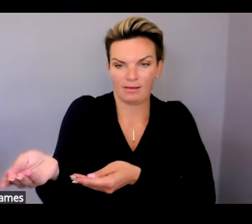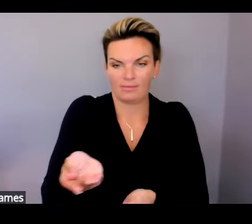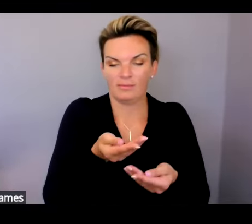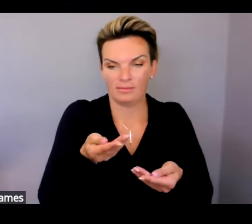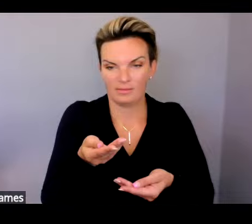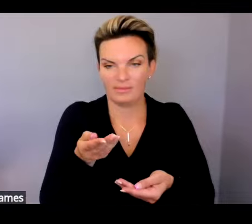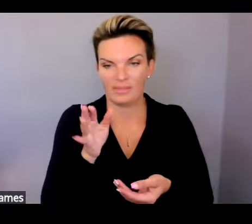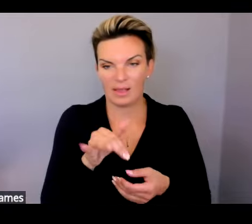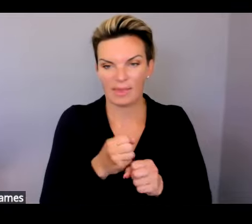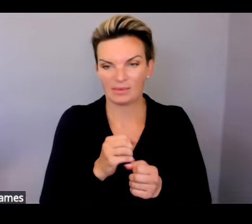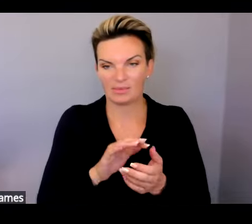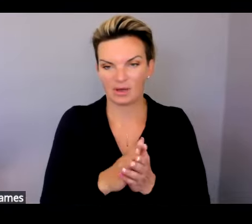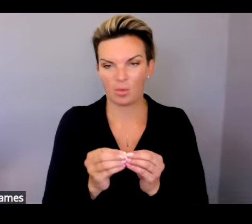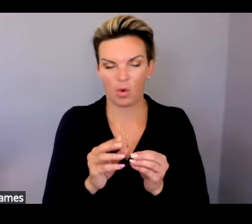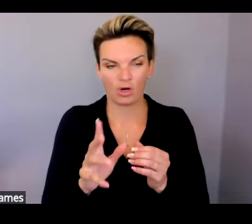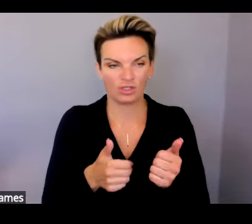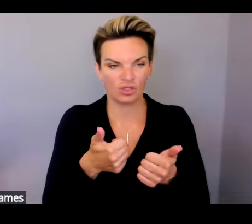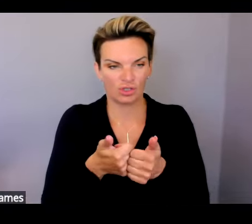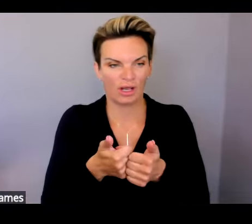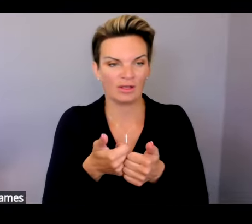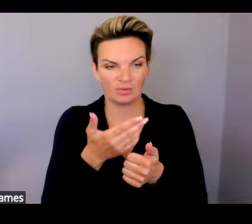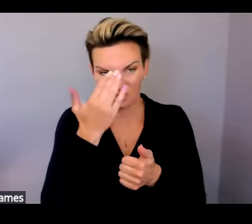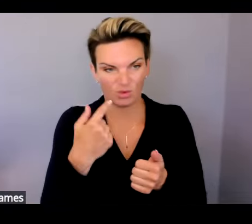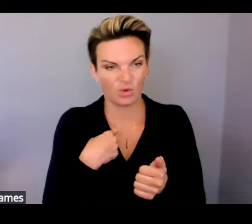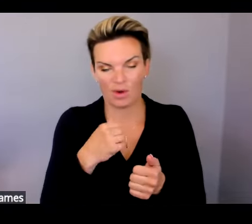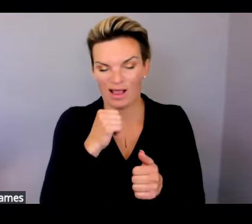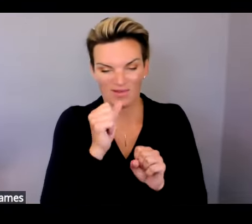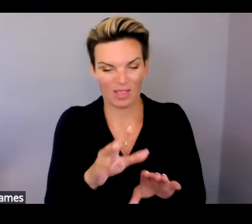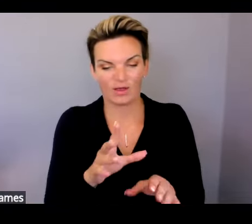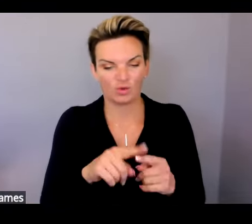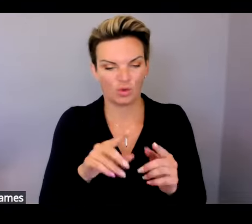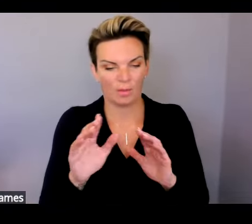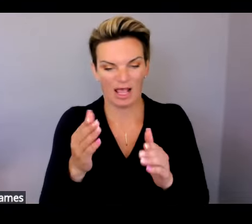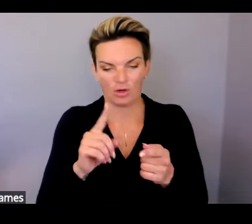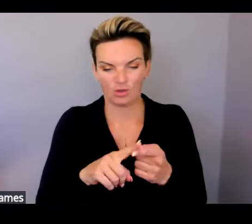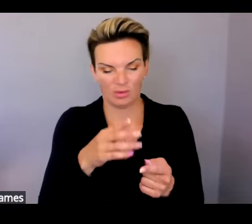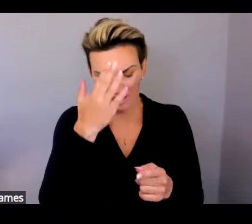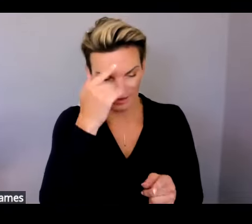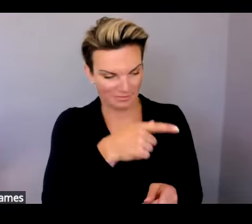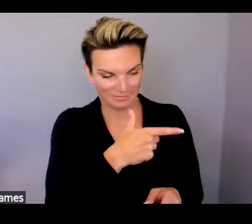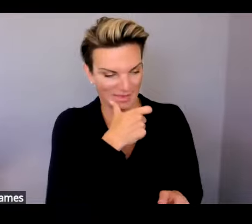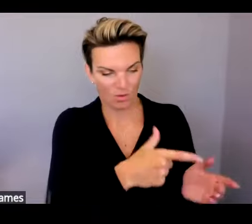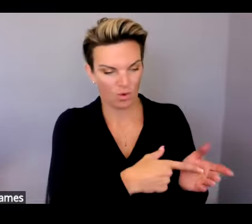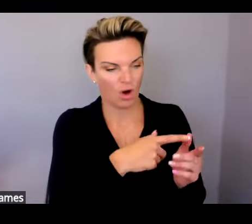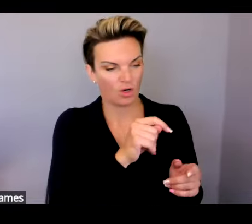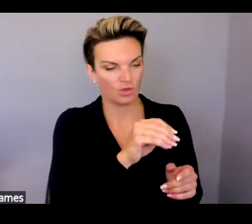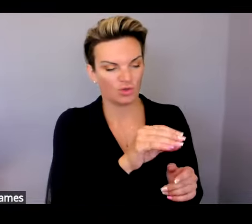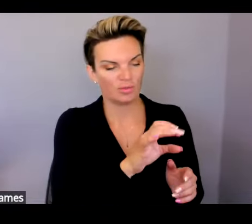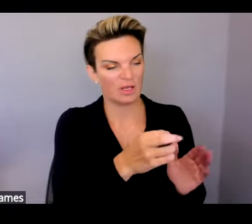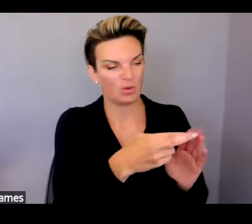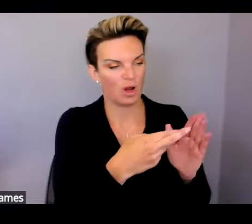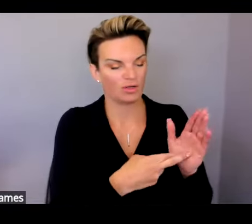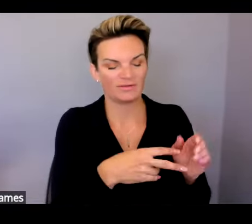more challenging because we don't have anything to compare to sometimes for that reason. So that's, I